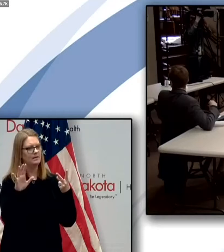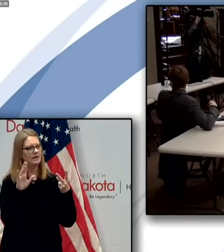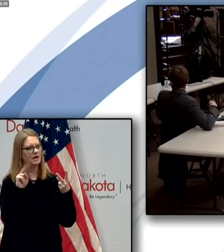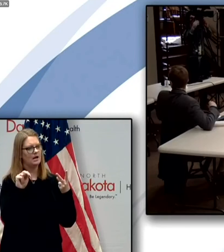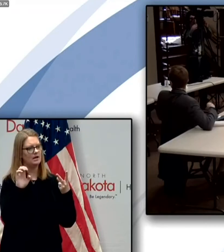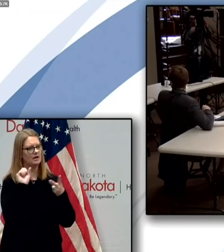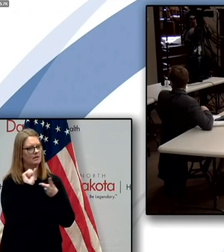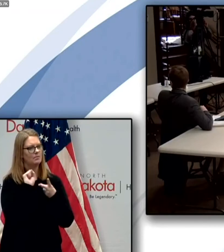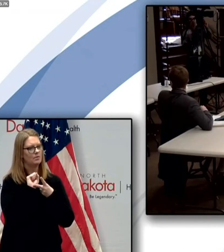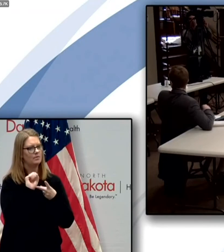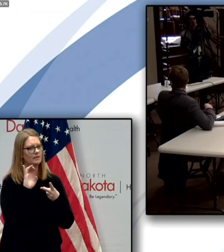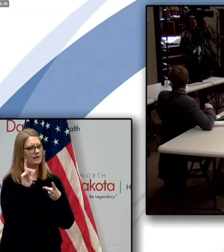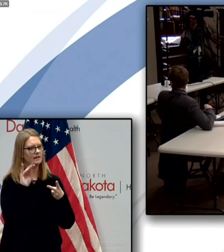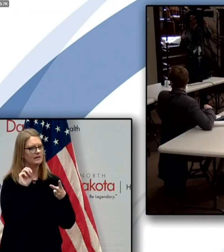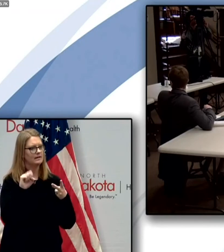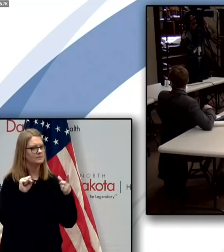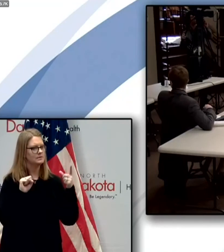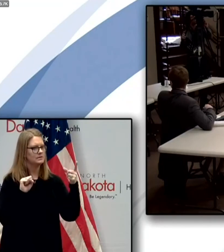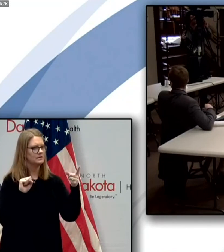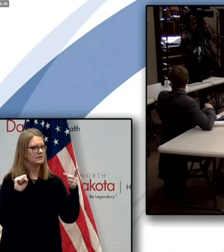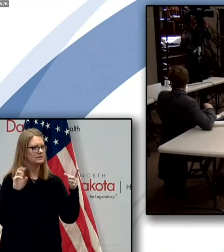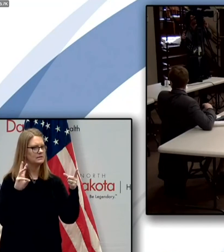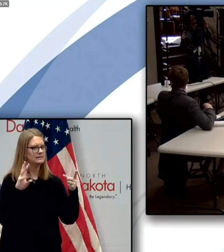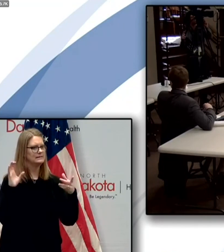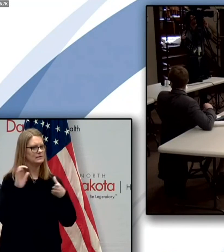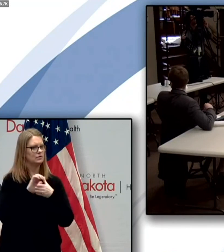those $600,